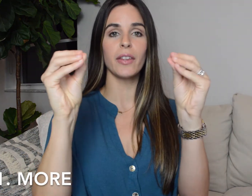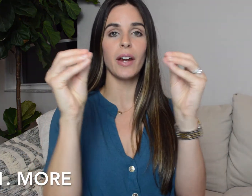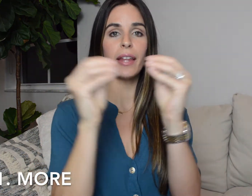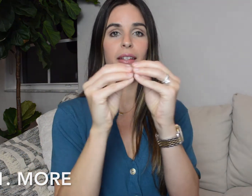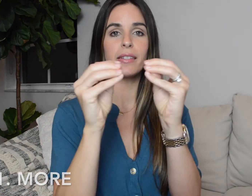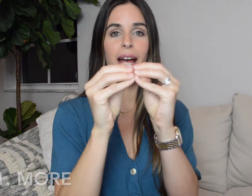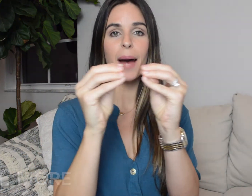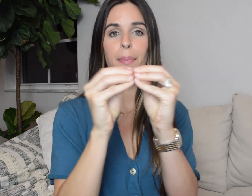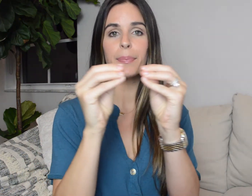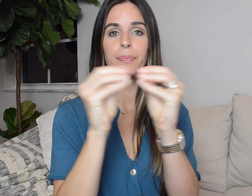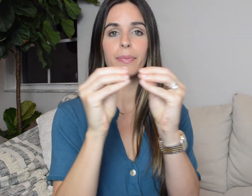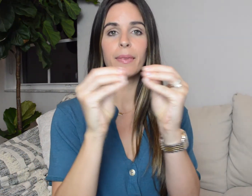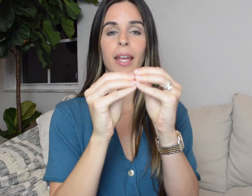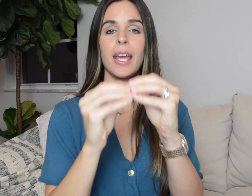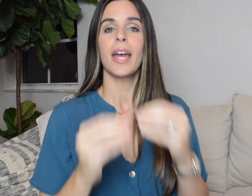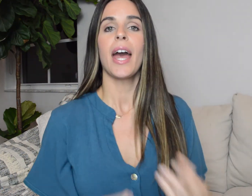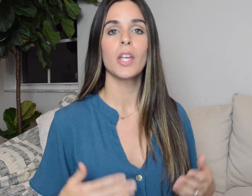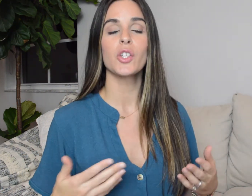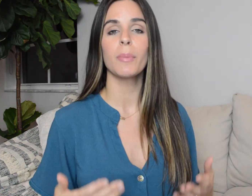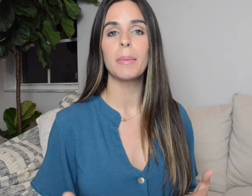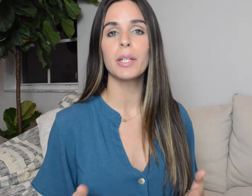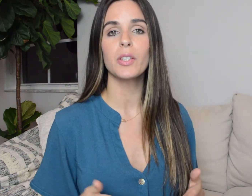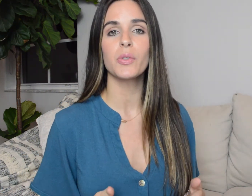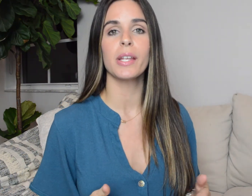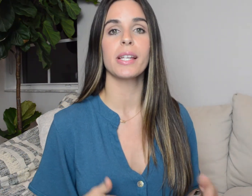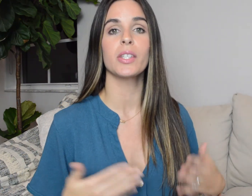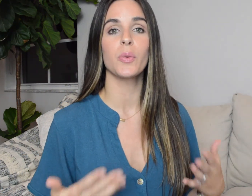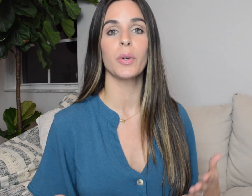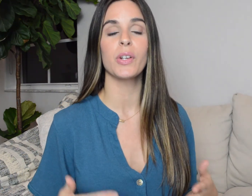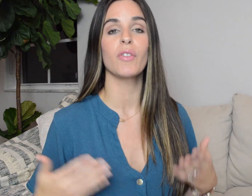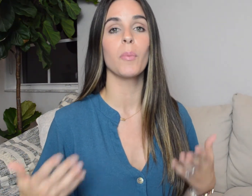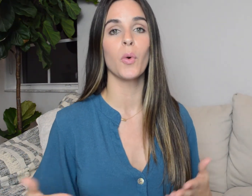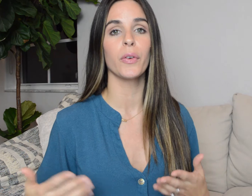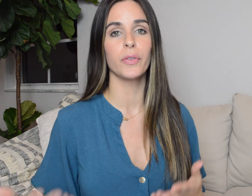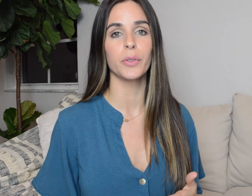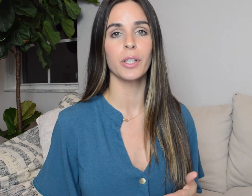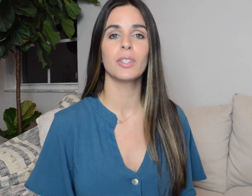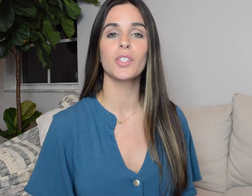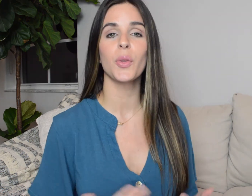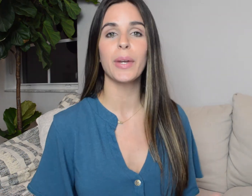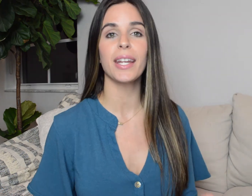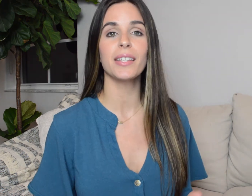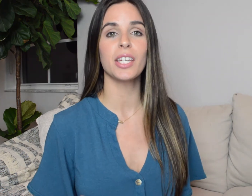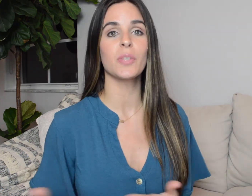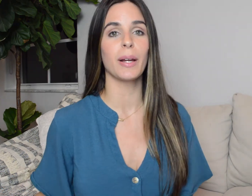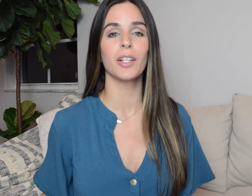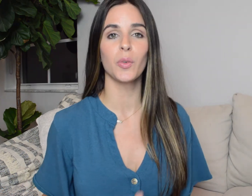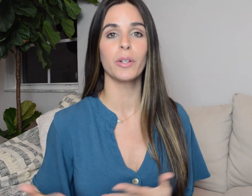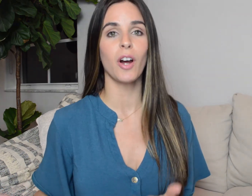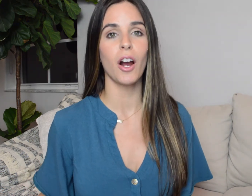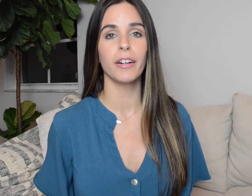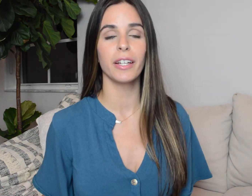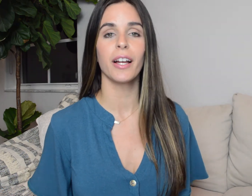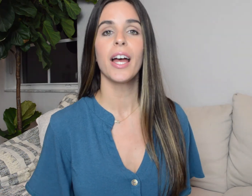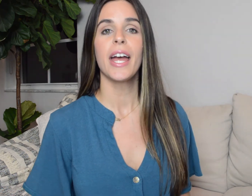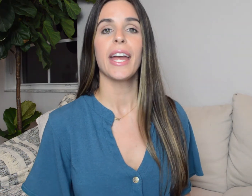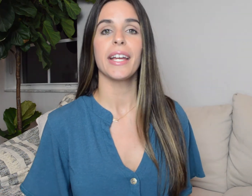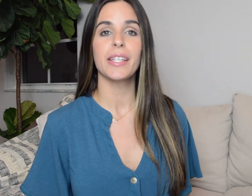and then tap. So your baby can use that sign to request for more food. So the way that I teach my little one, Aria, is